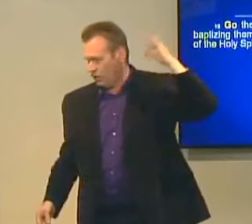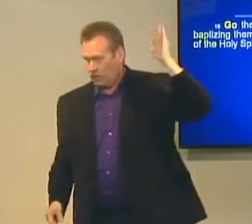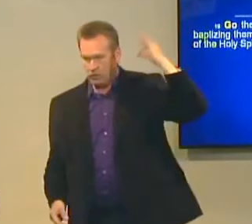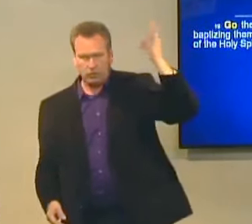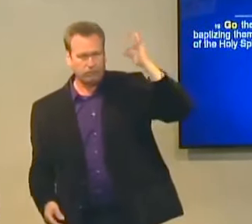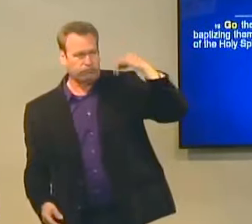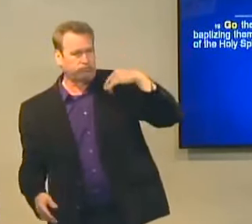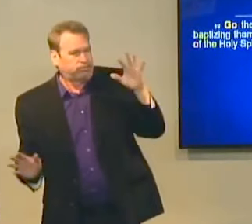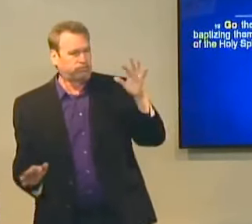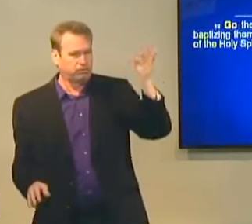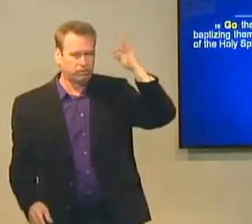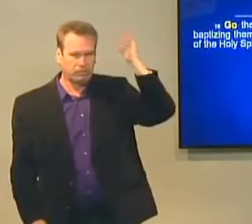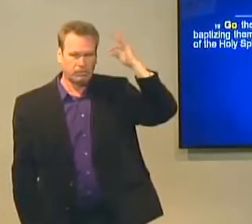me all the time I'm sick of hearing it